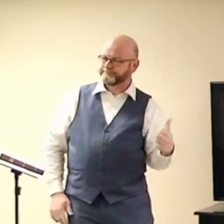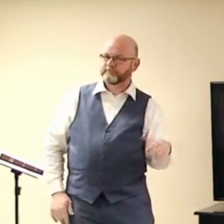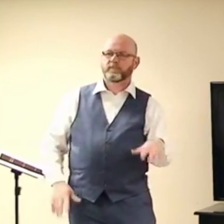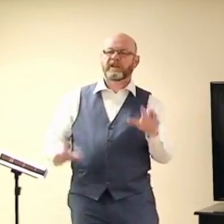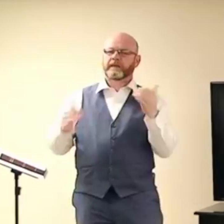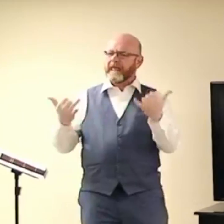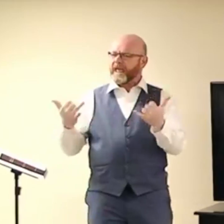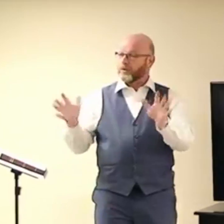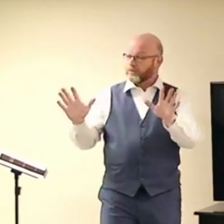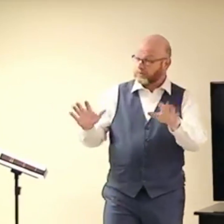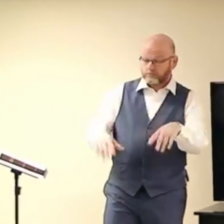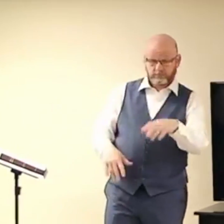Miracles. Now,